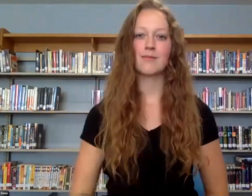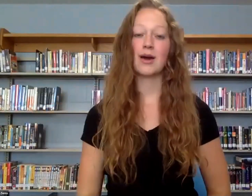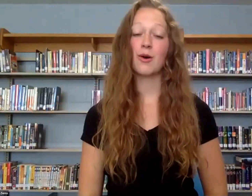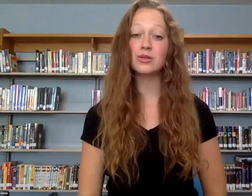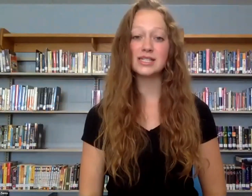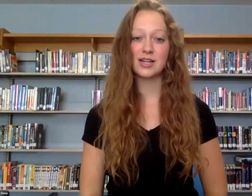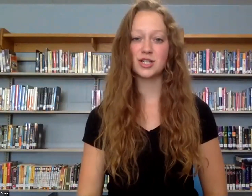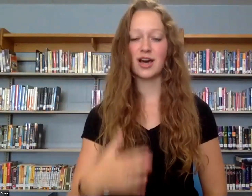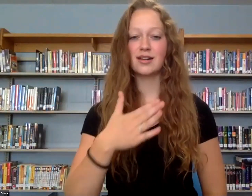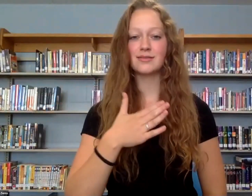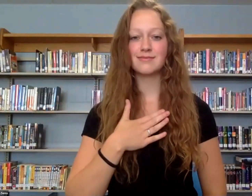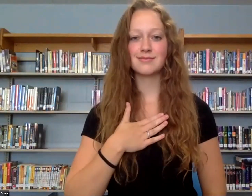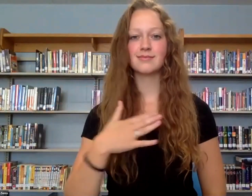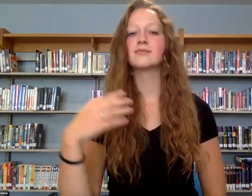my only sunshine,